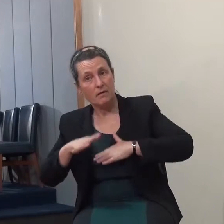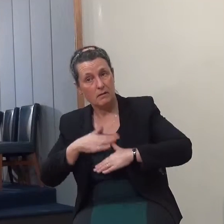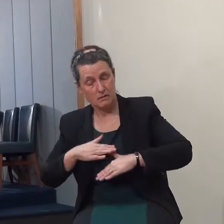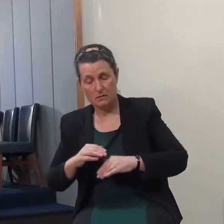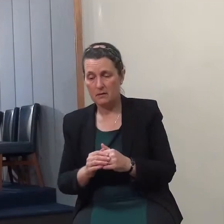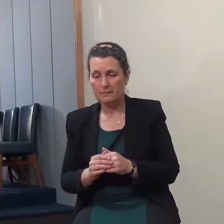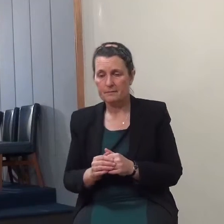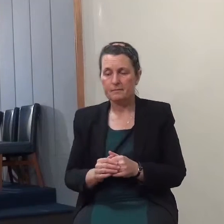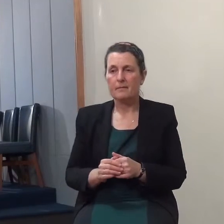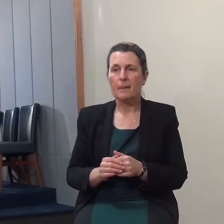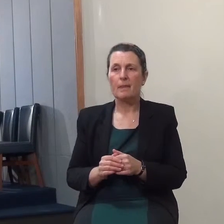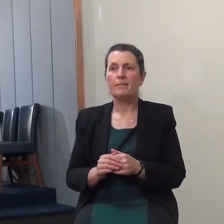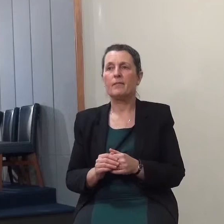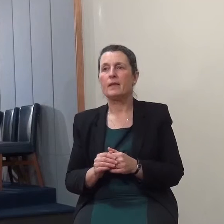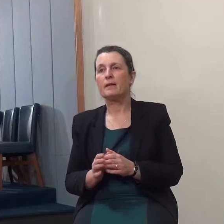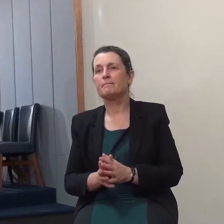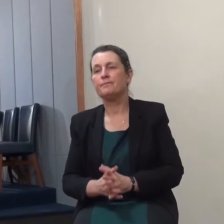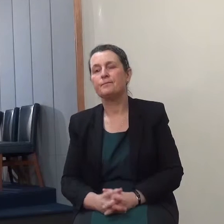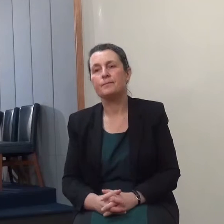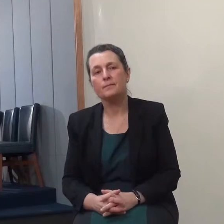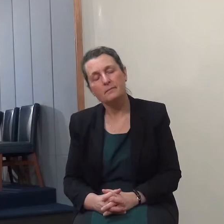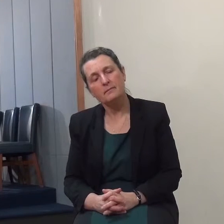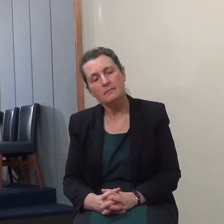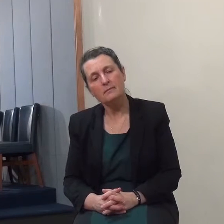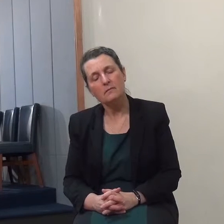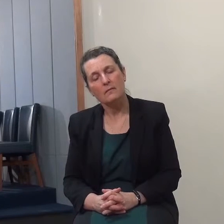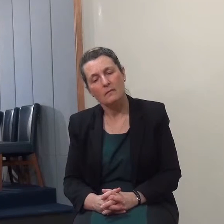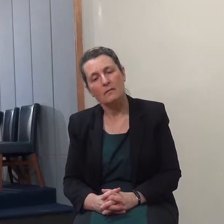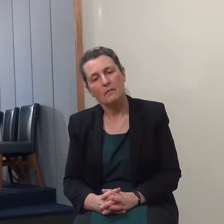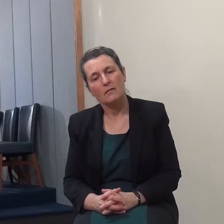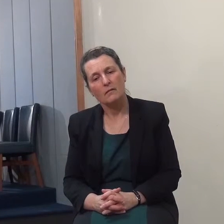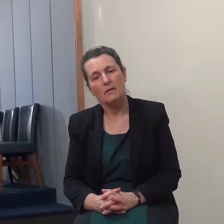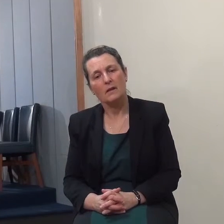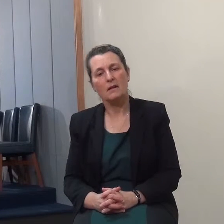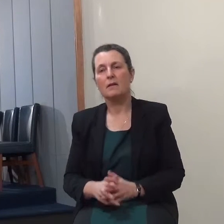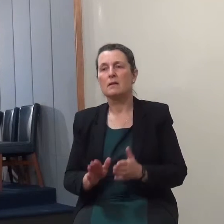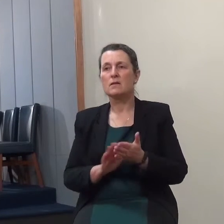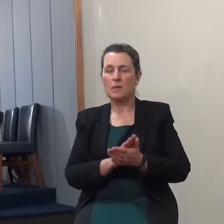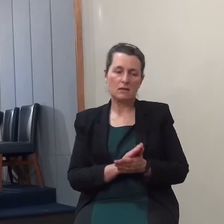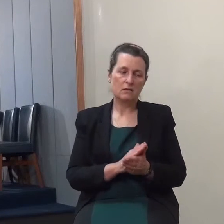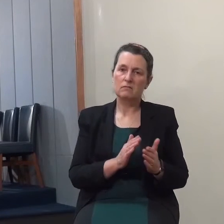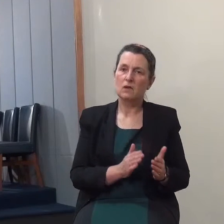on the Mount in that context, and see it as the first phase